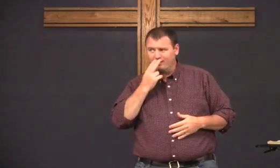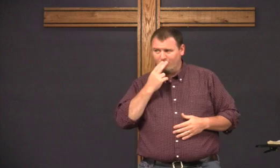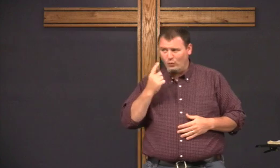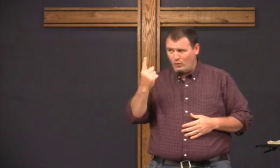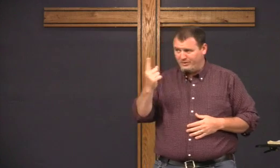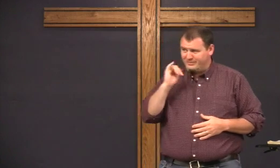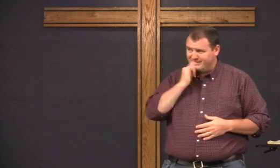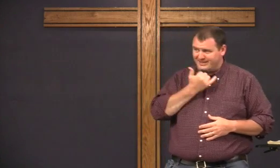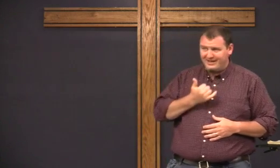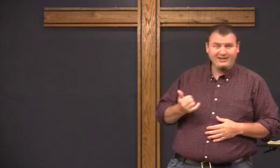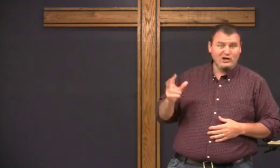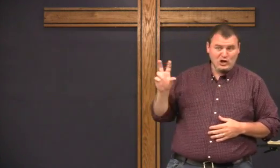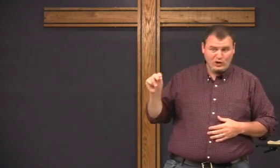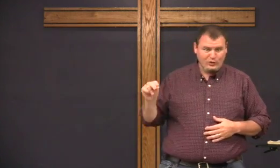Hitler, one mistake.